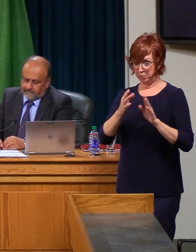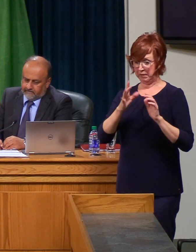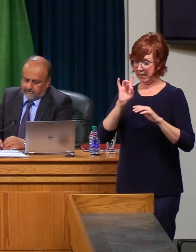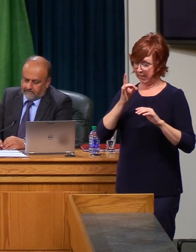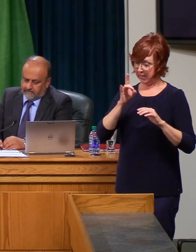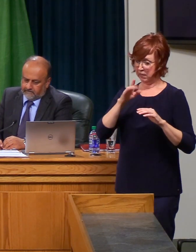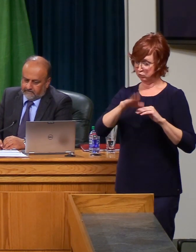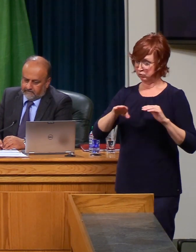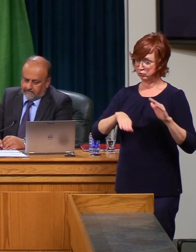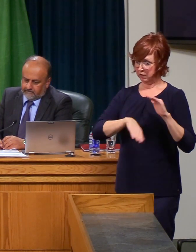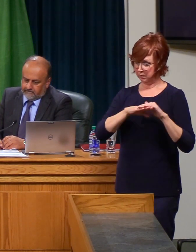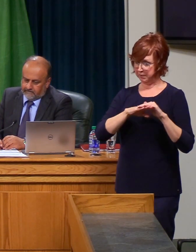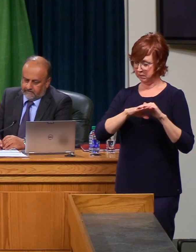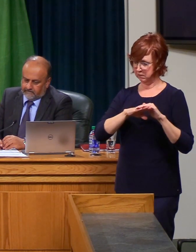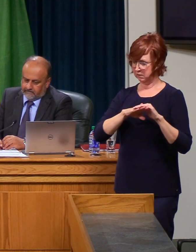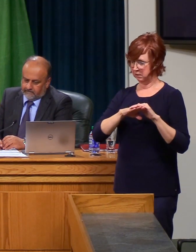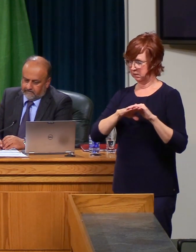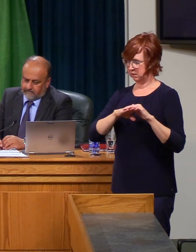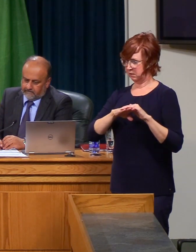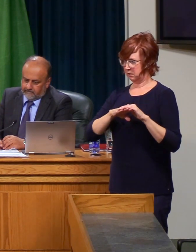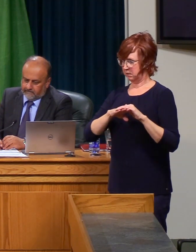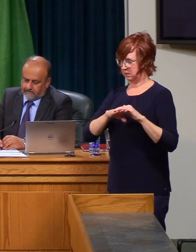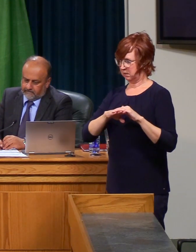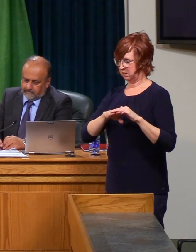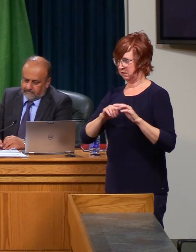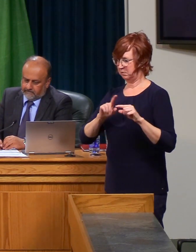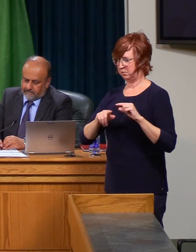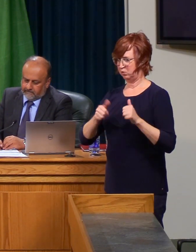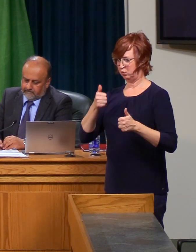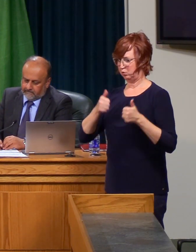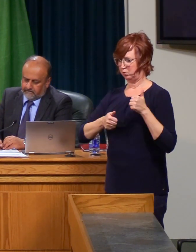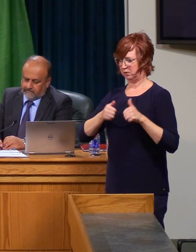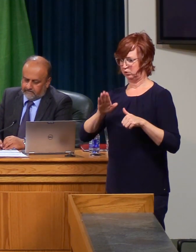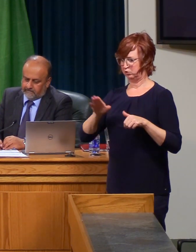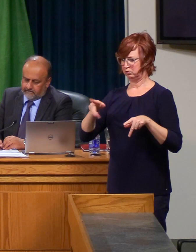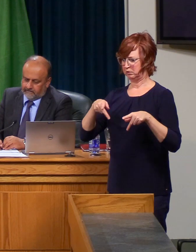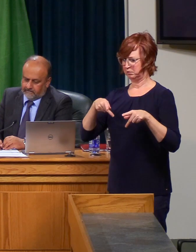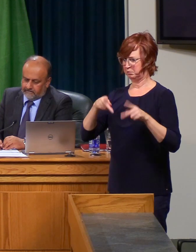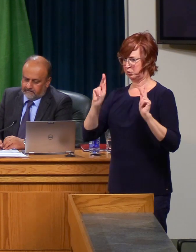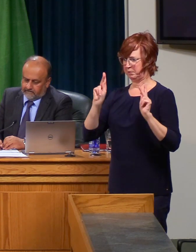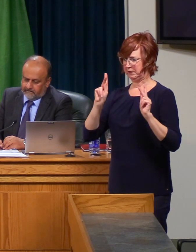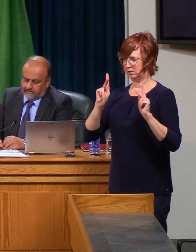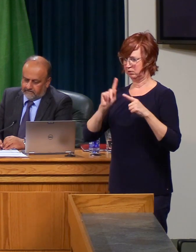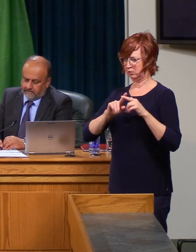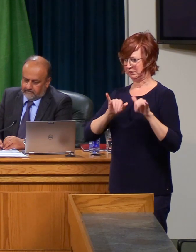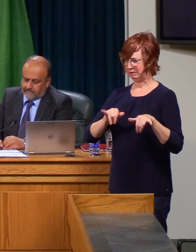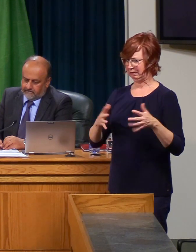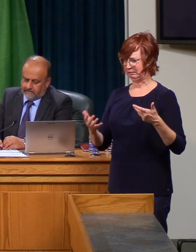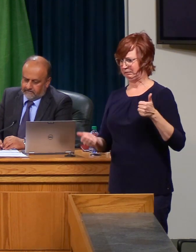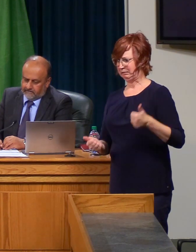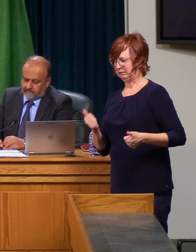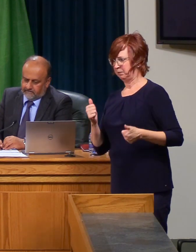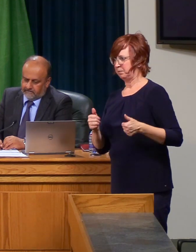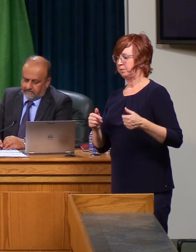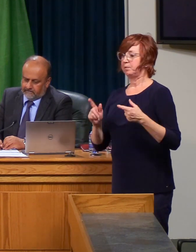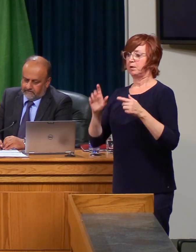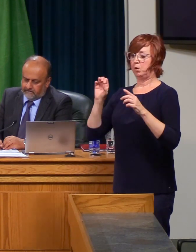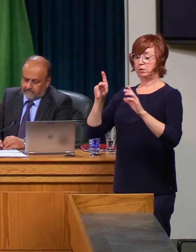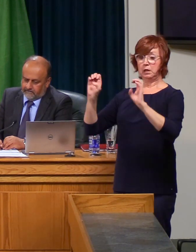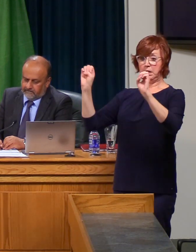that note, who gets to stay? I mean, you've announced the centers that are available for